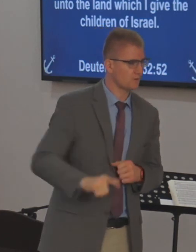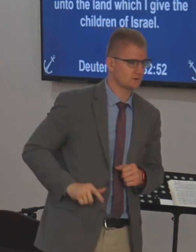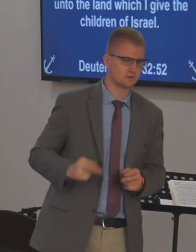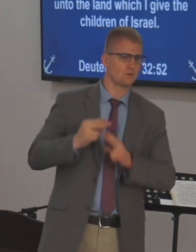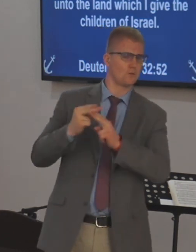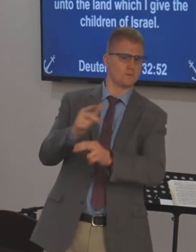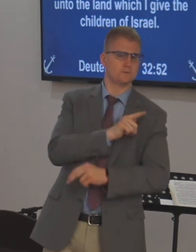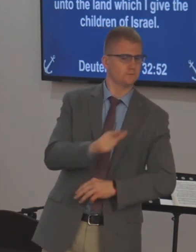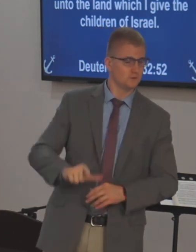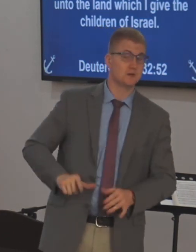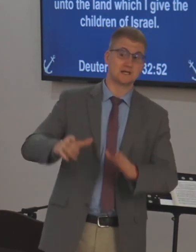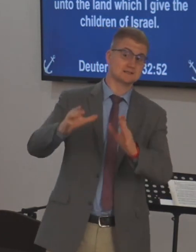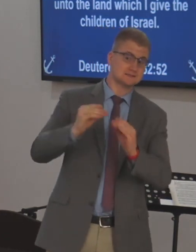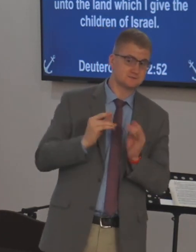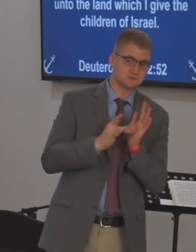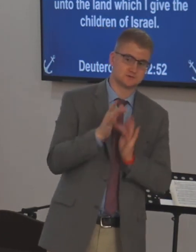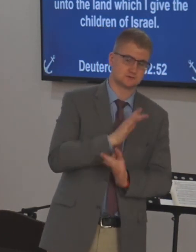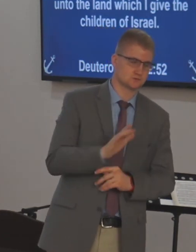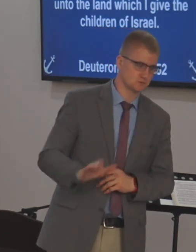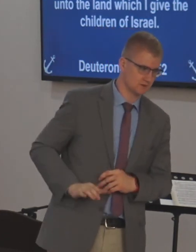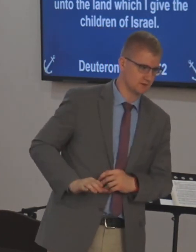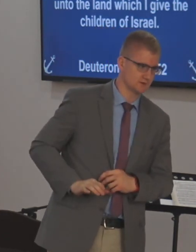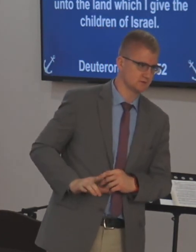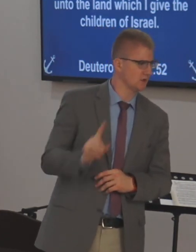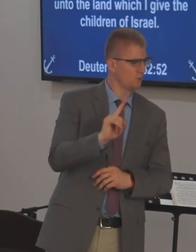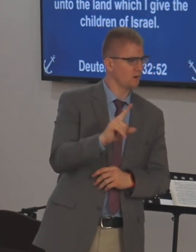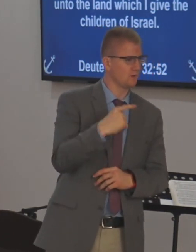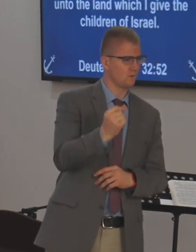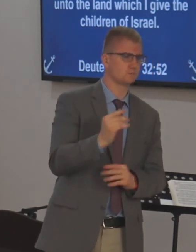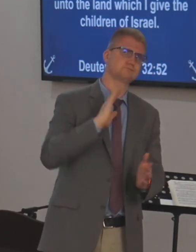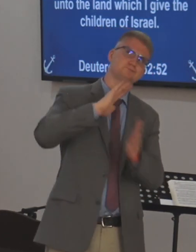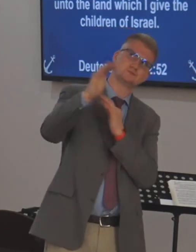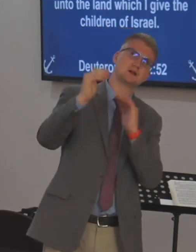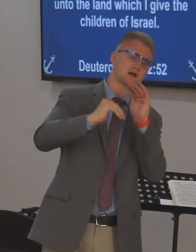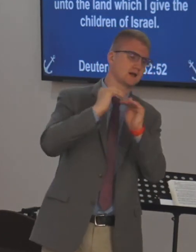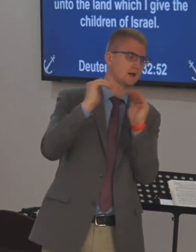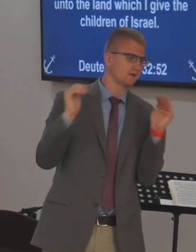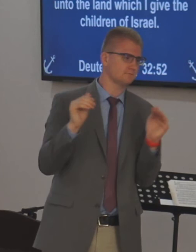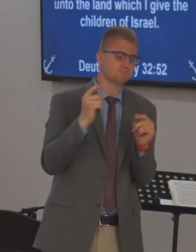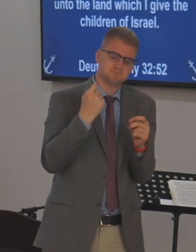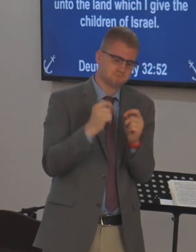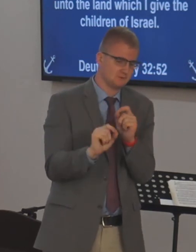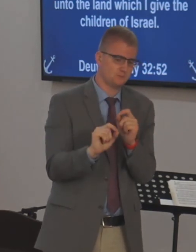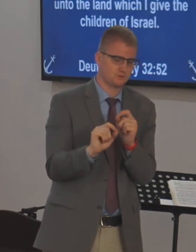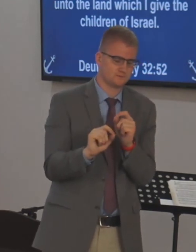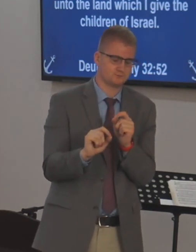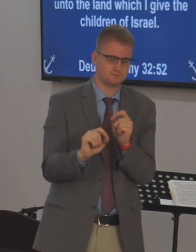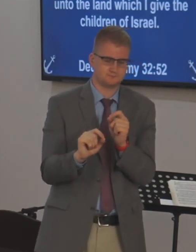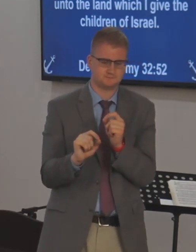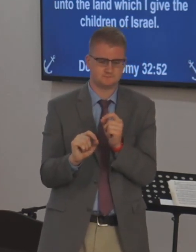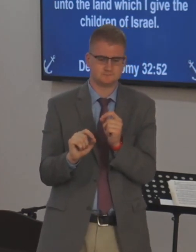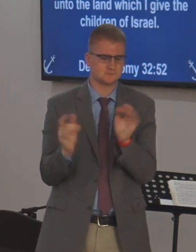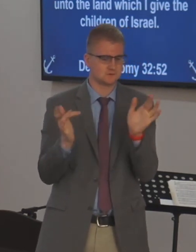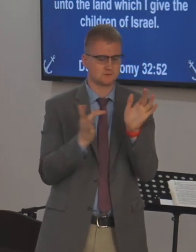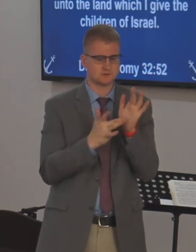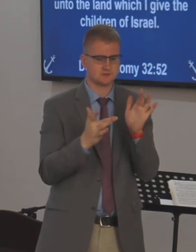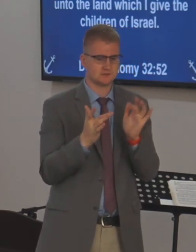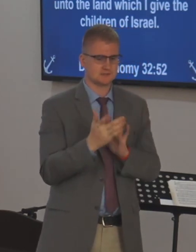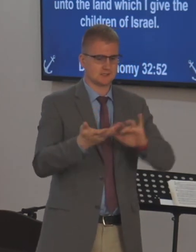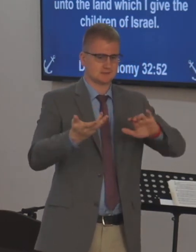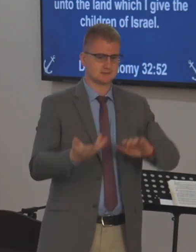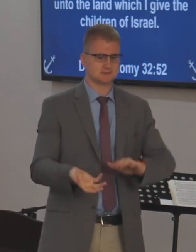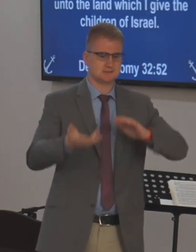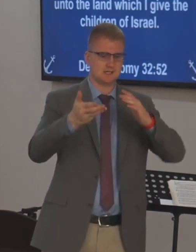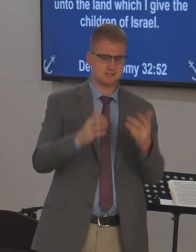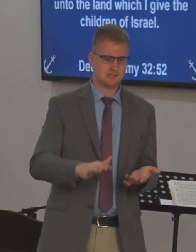He accepted him. Where did he go? He went there. It's as simple as it is. Jesus died, shed